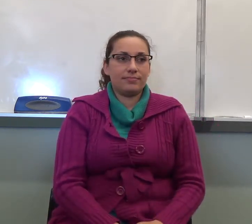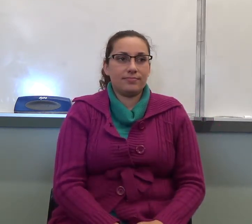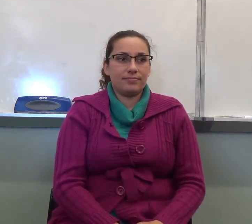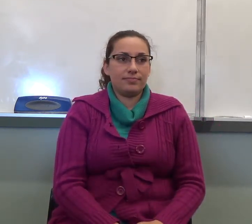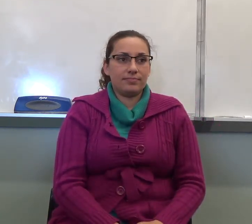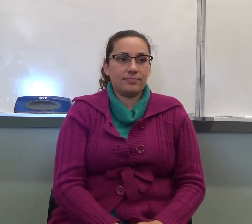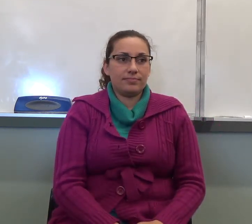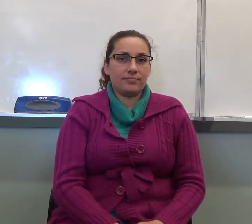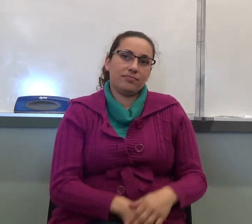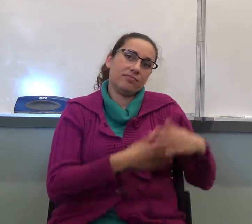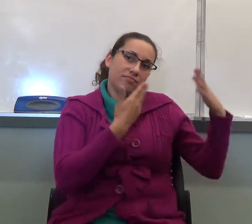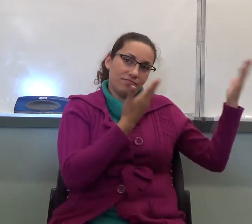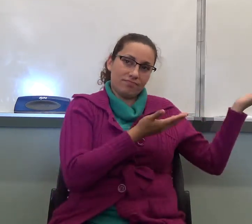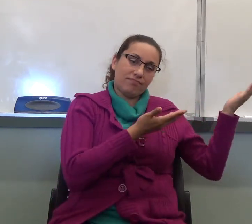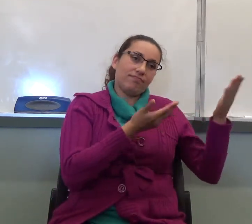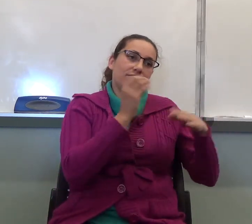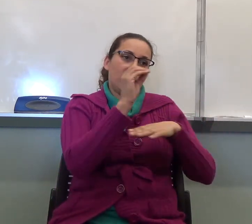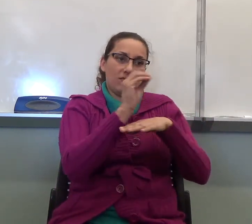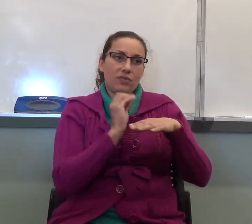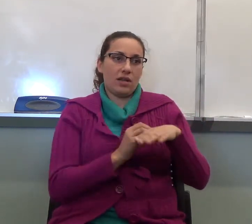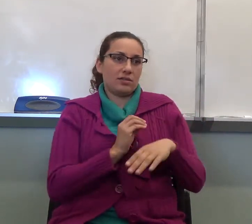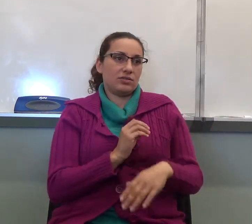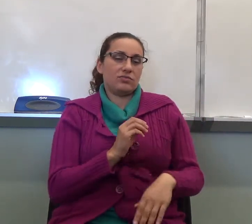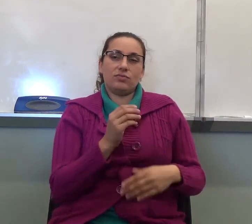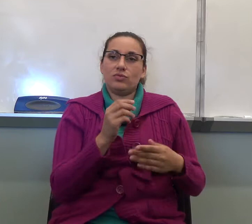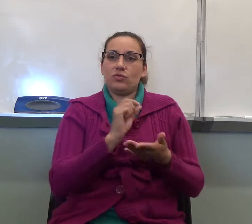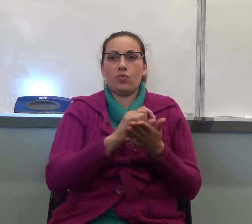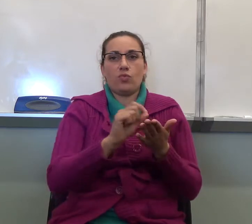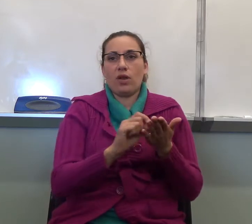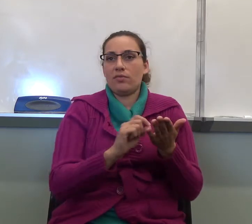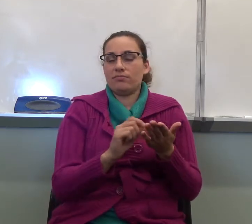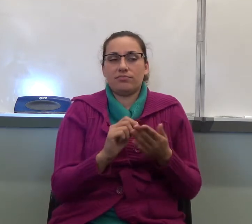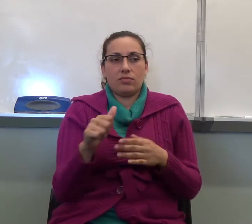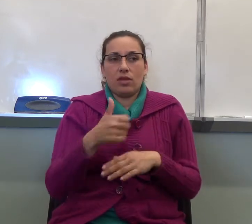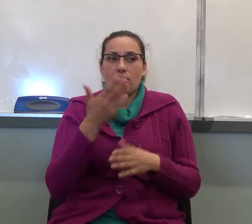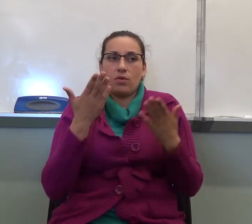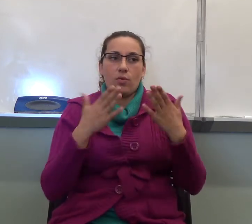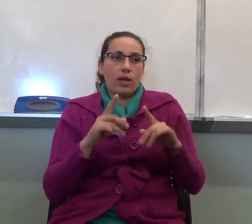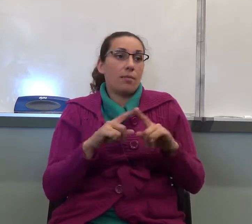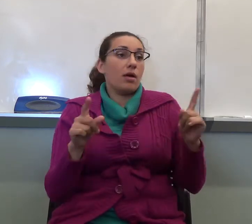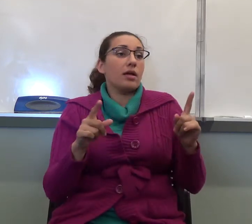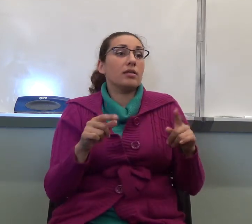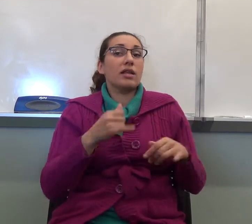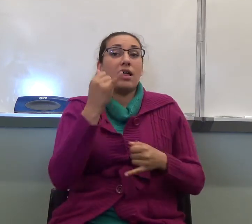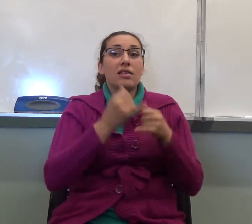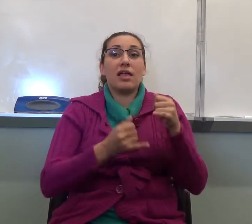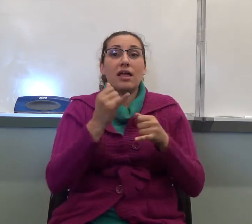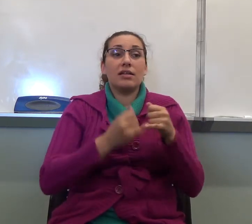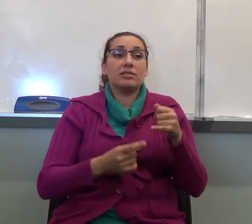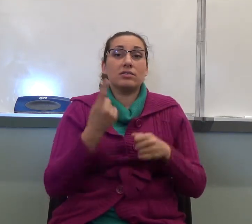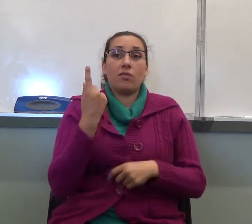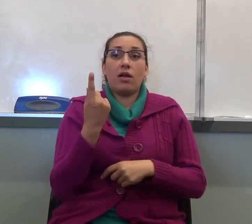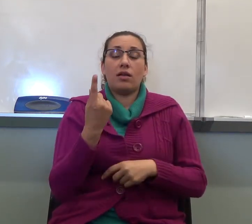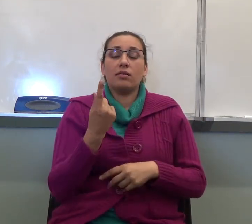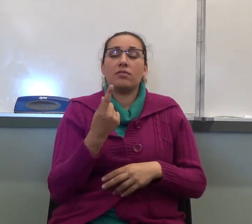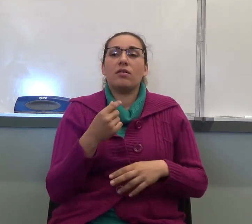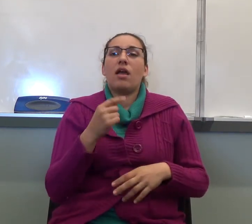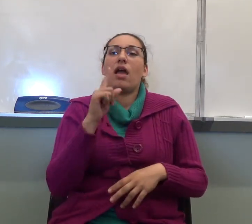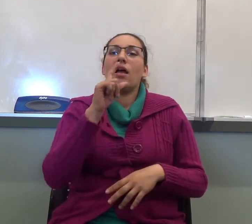There it is, it's fractions, you could write it any other way you want to. But they ask about a percent on that last one, so let's convert that to a percent.